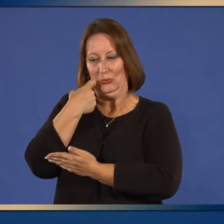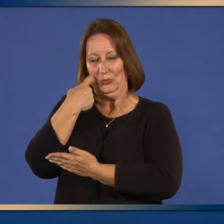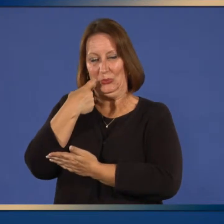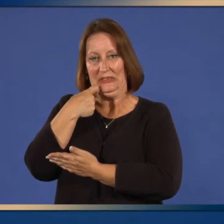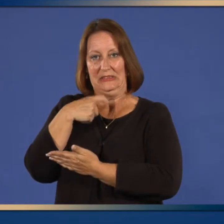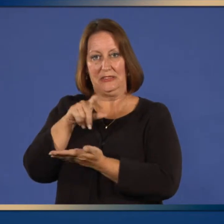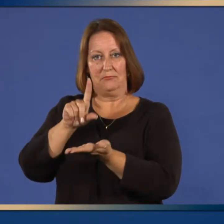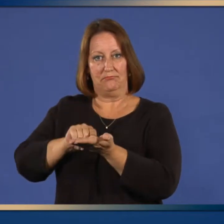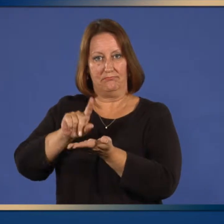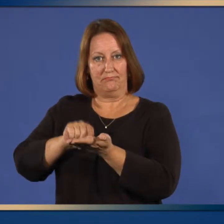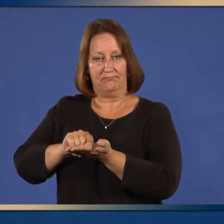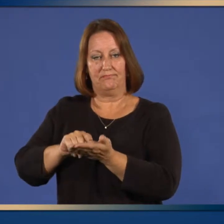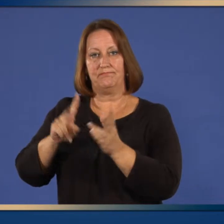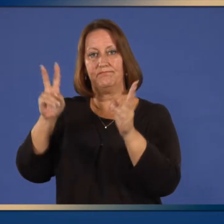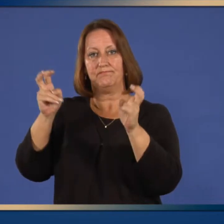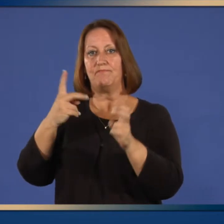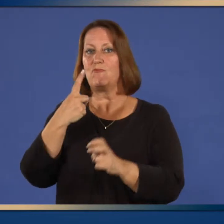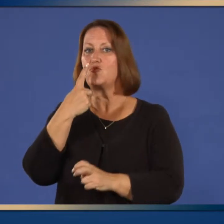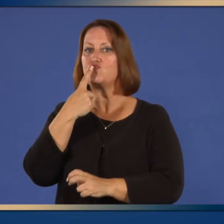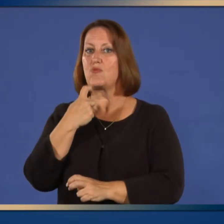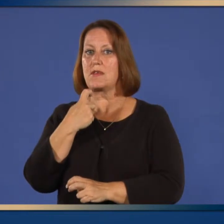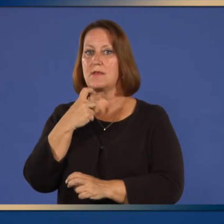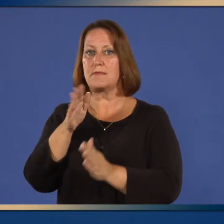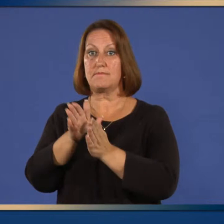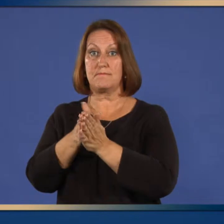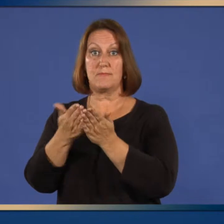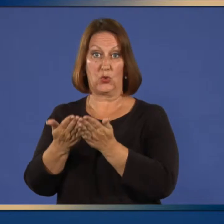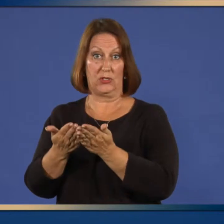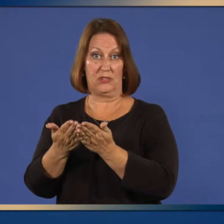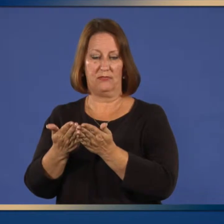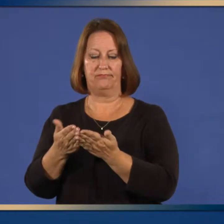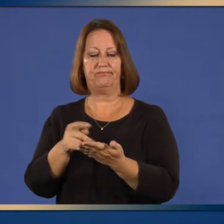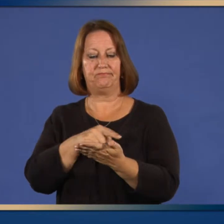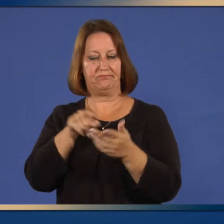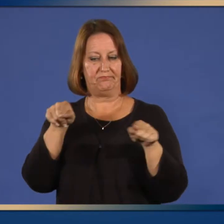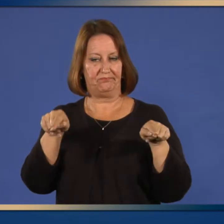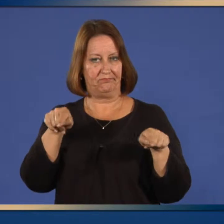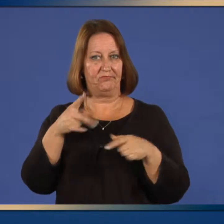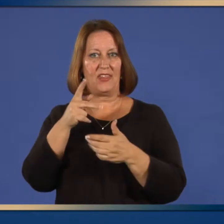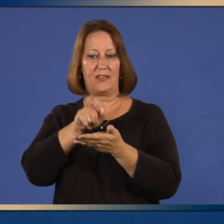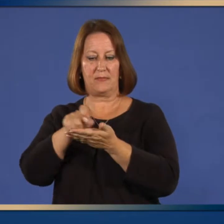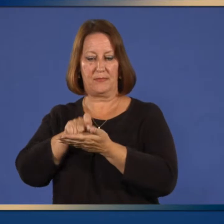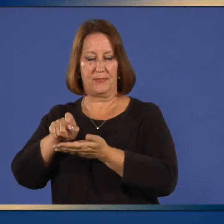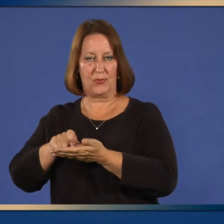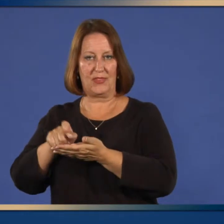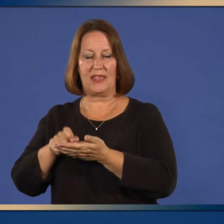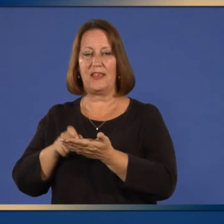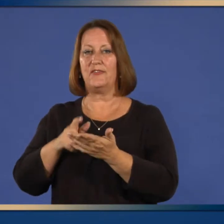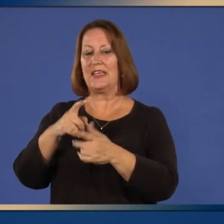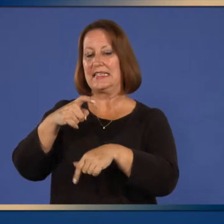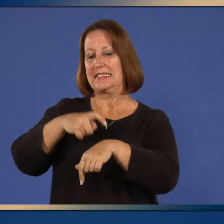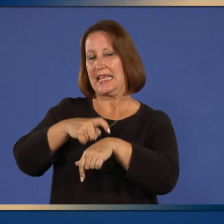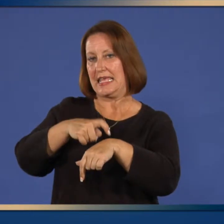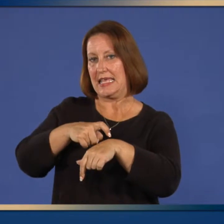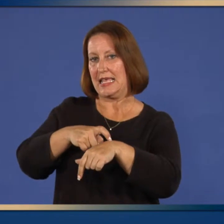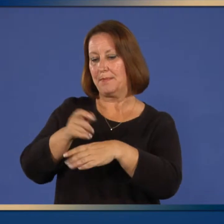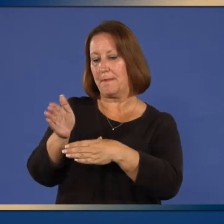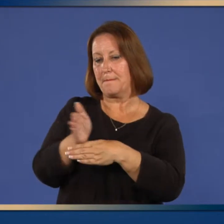or current Red Book for the most current information on intervals between antiviral